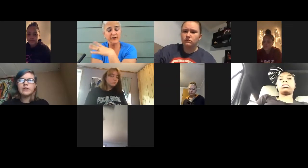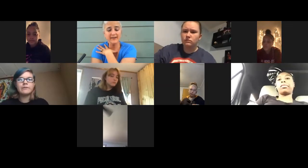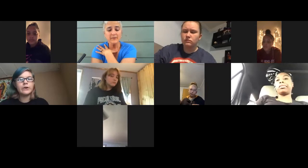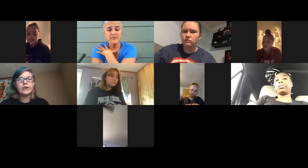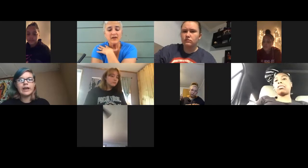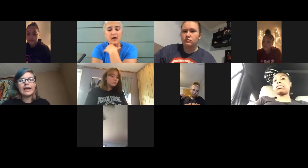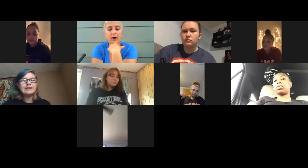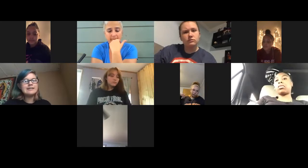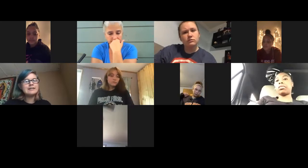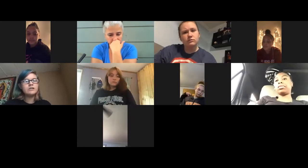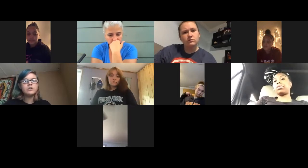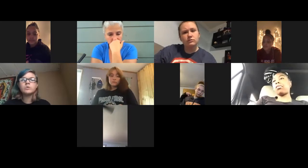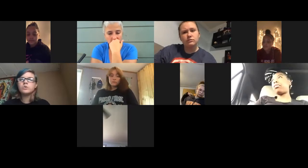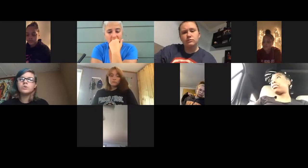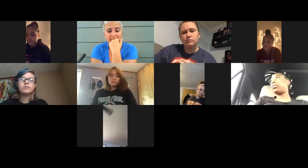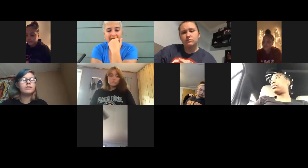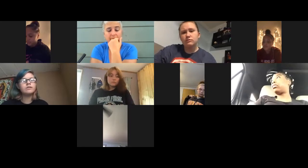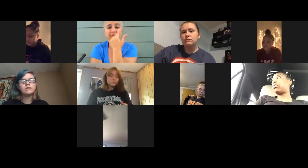if you're curious. All right.